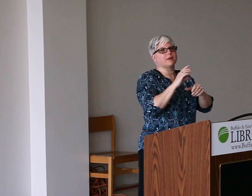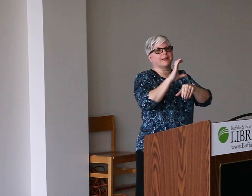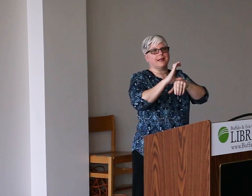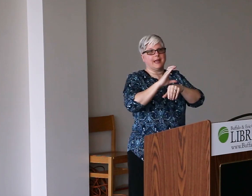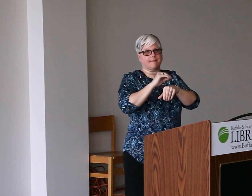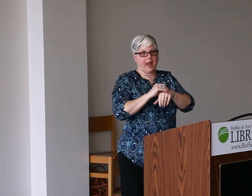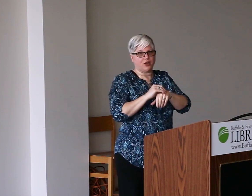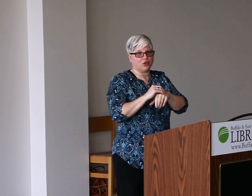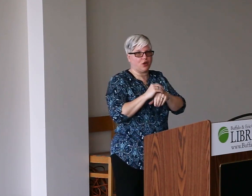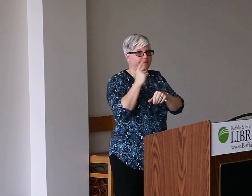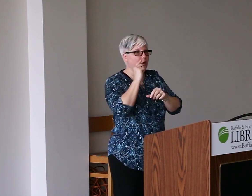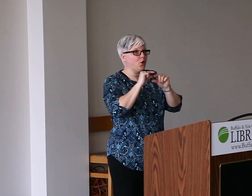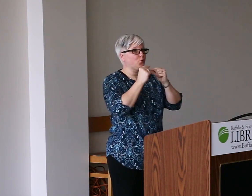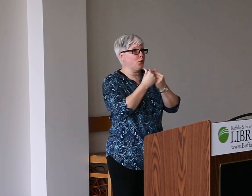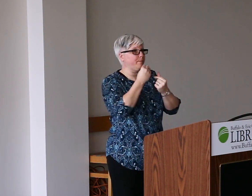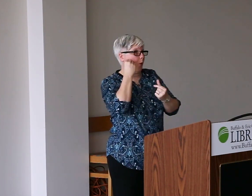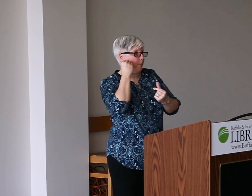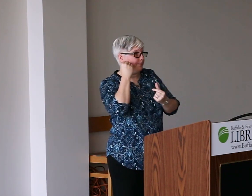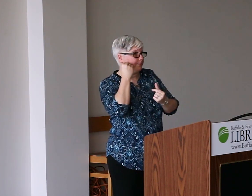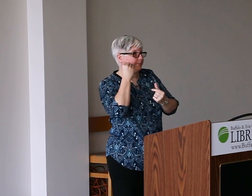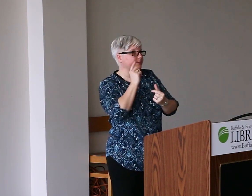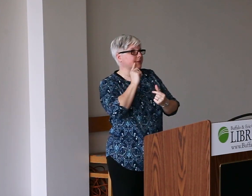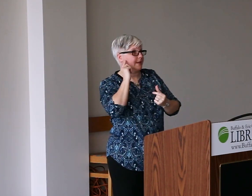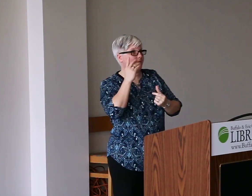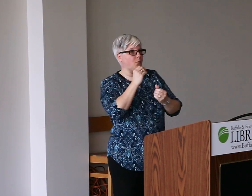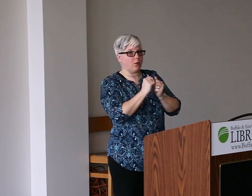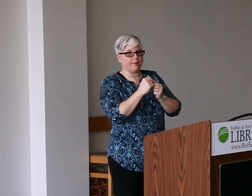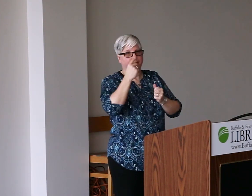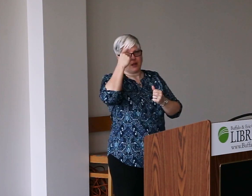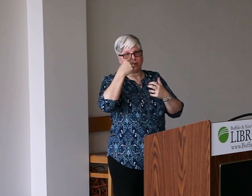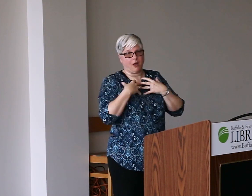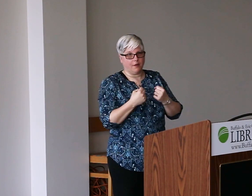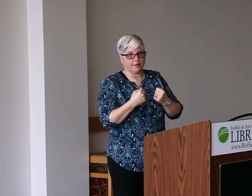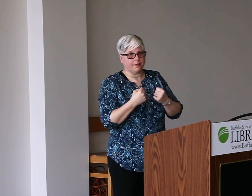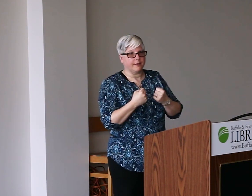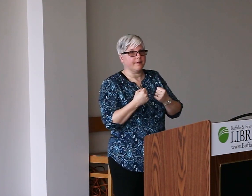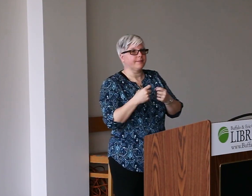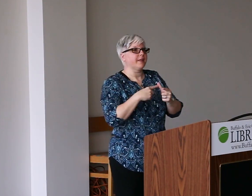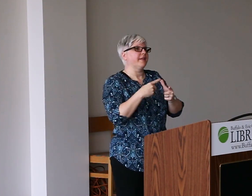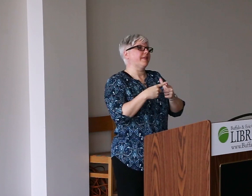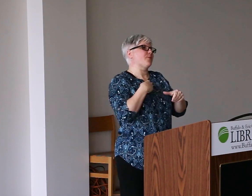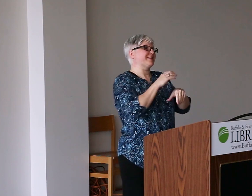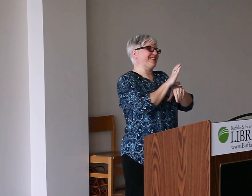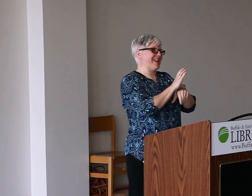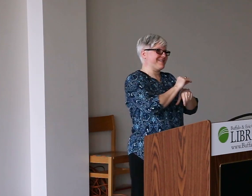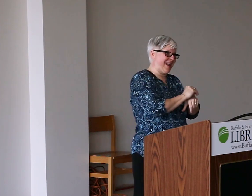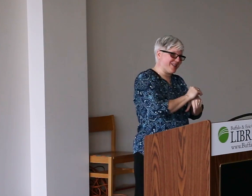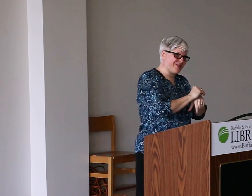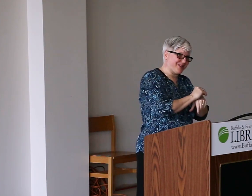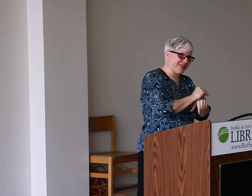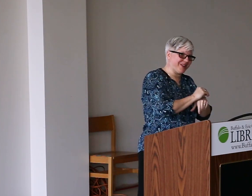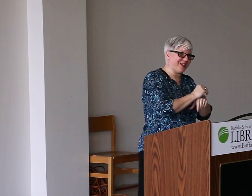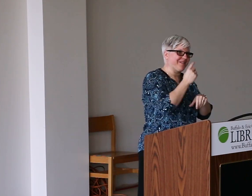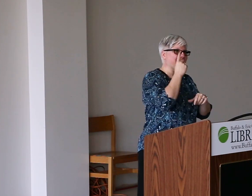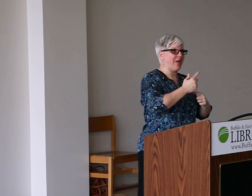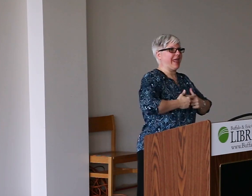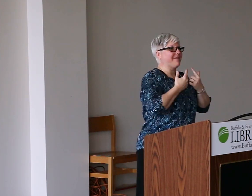I worked there as an intern and a case manager for a group home, deaf and mental health. And then I was a case